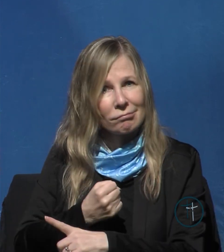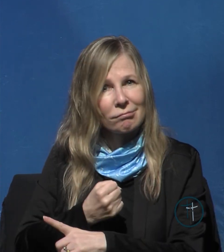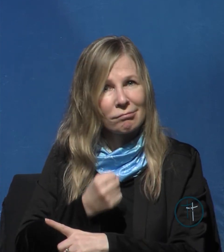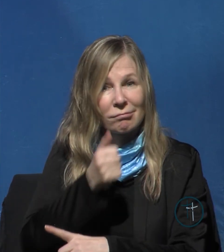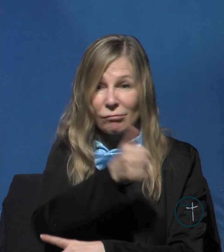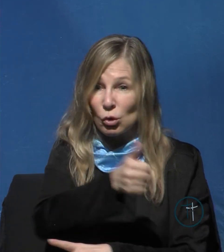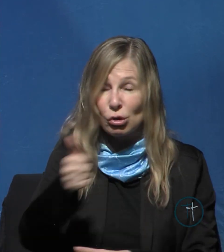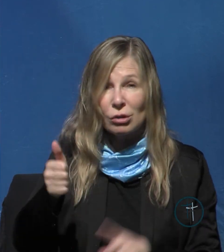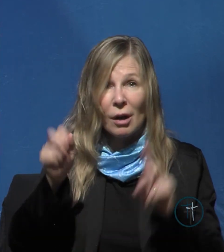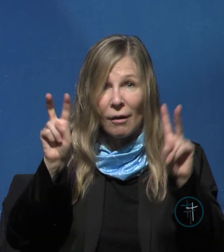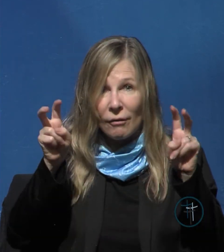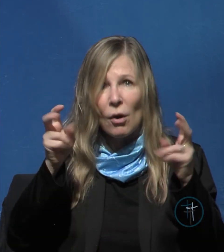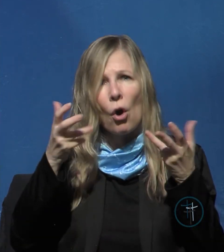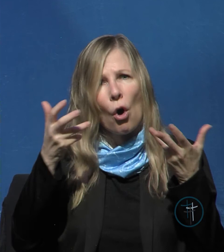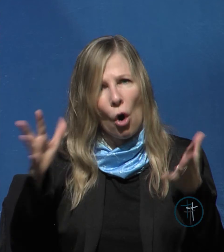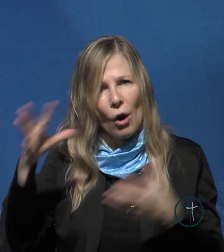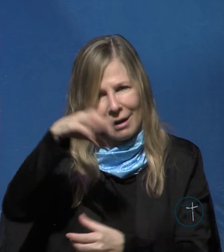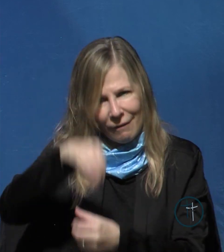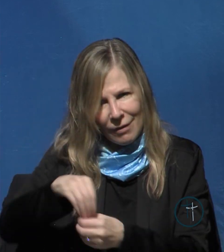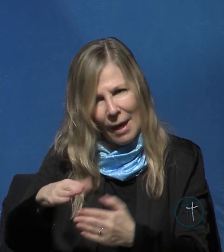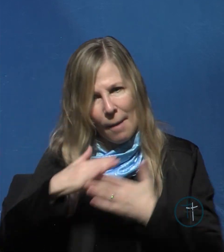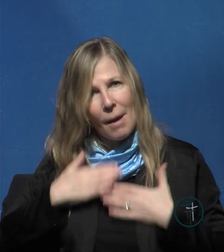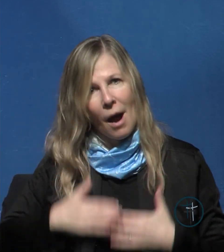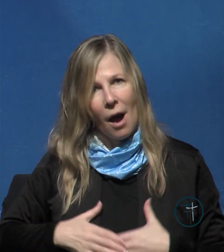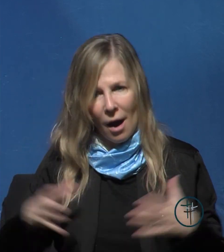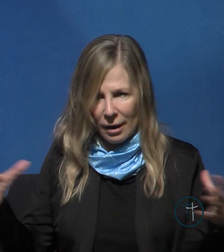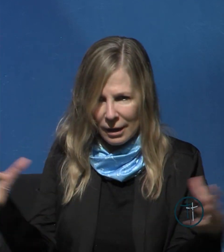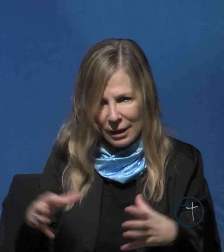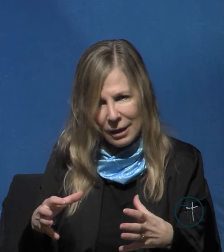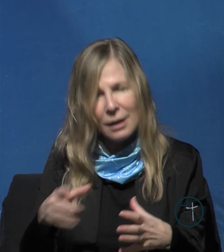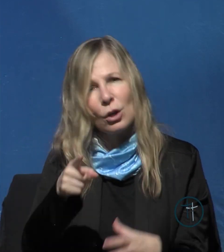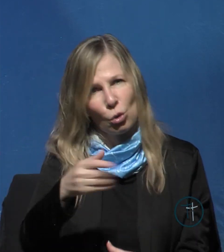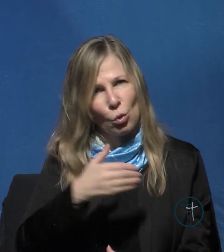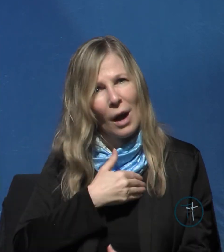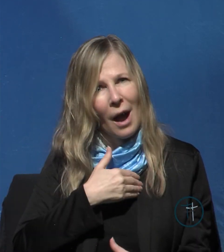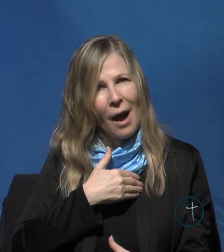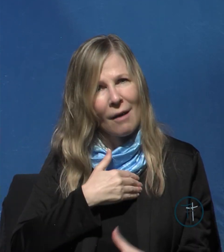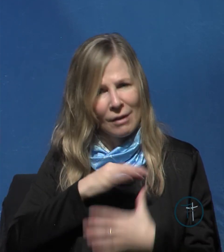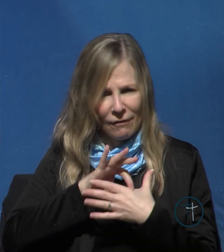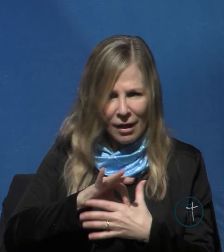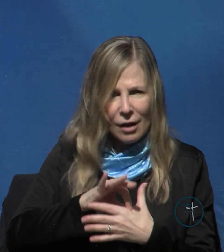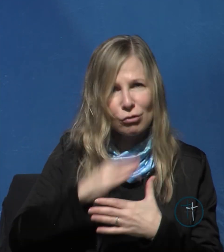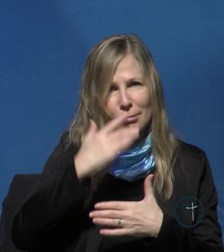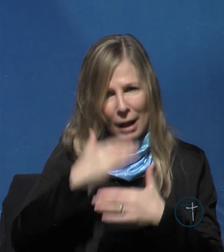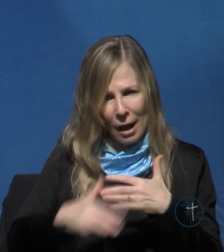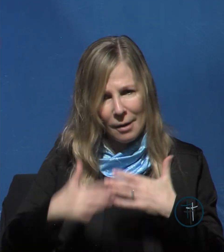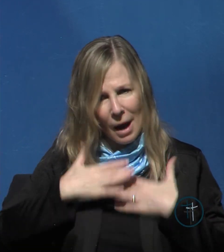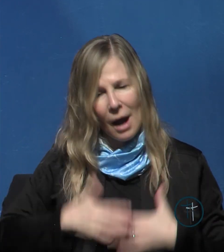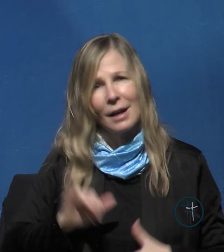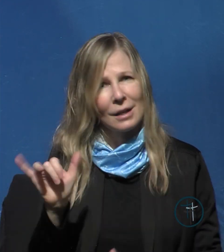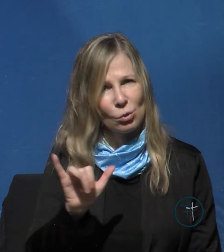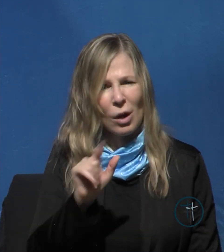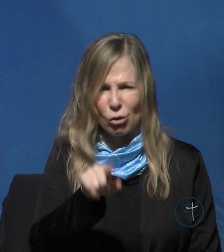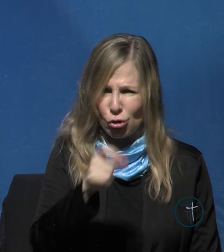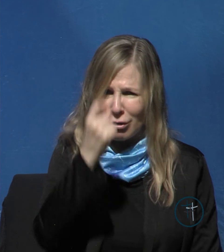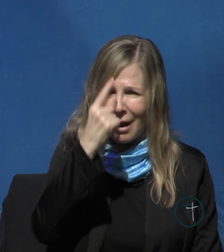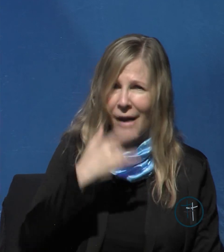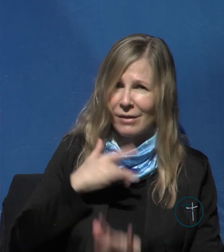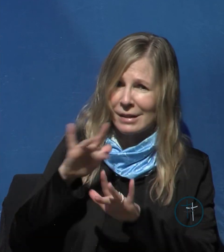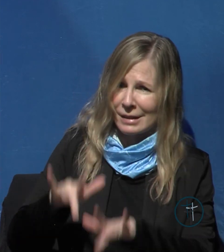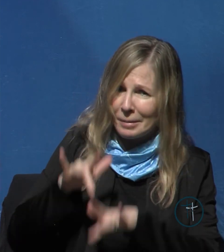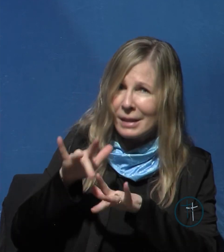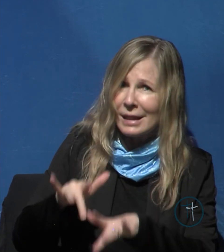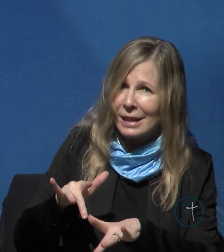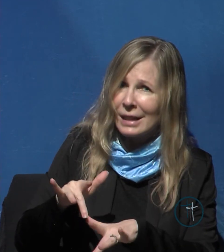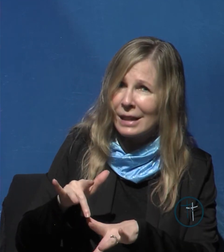you yourselves are also were in the body, he's not talking about the body of Christ. He's saying you have a flesh and blood body as well. And you should have sympathy